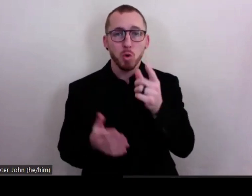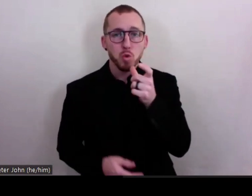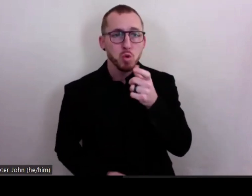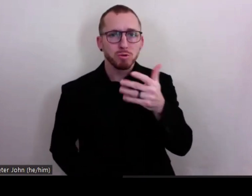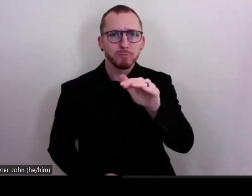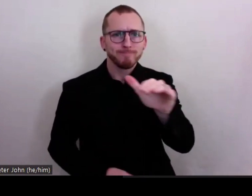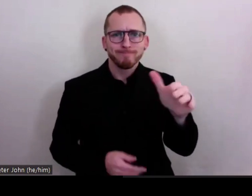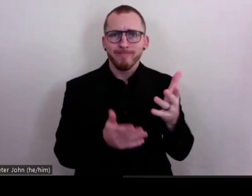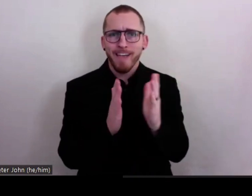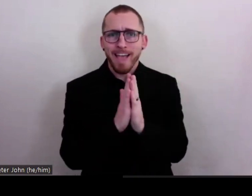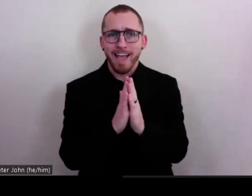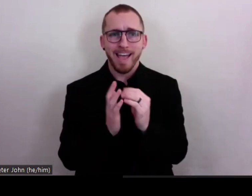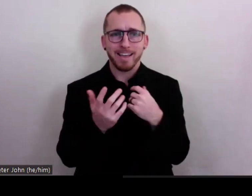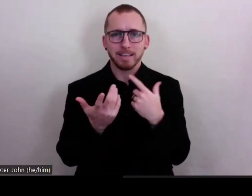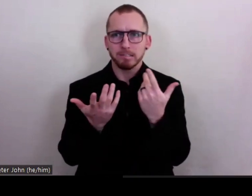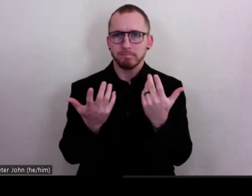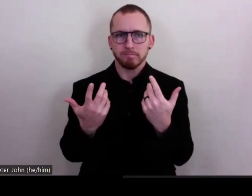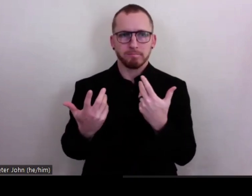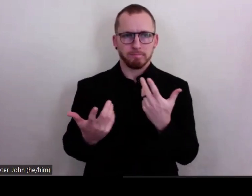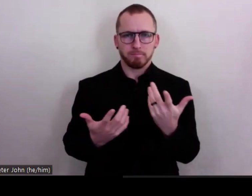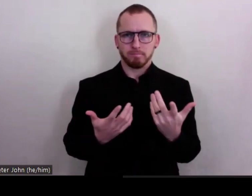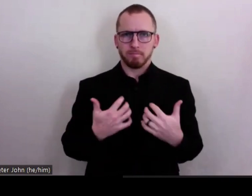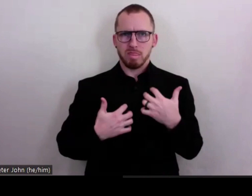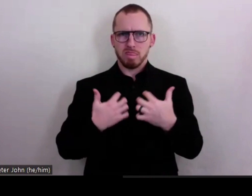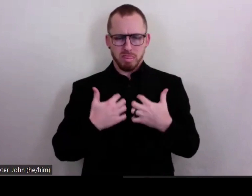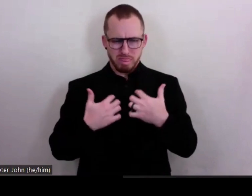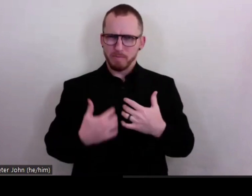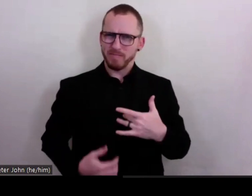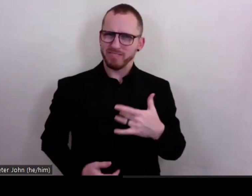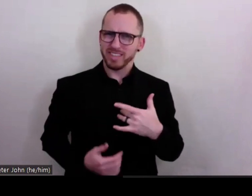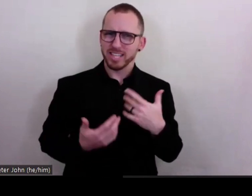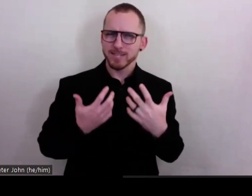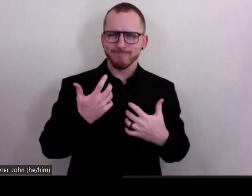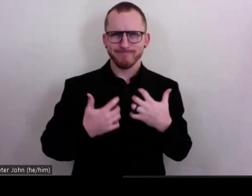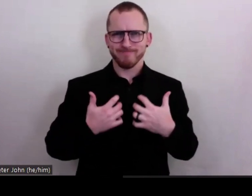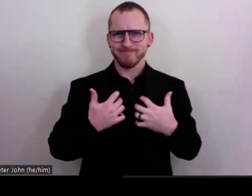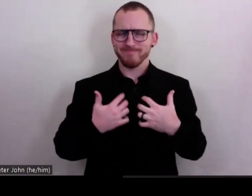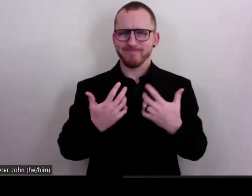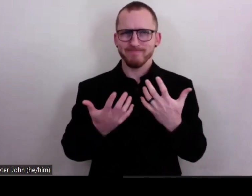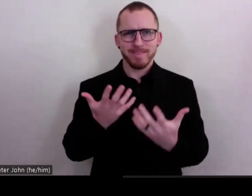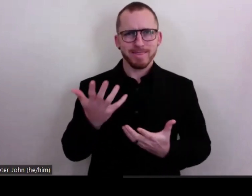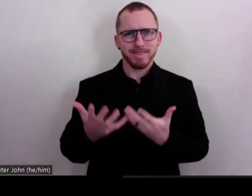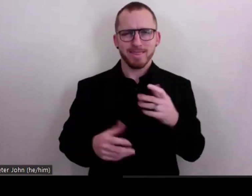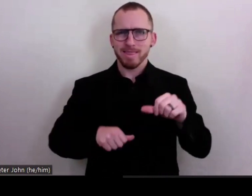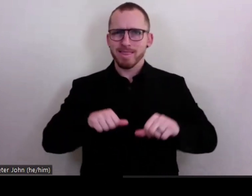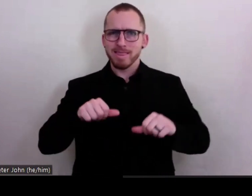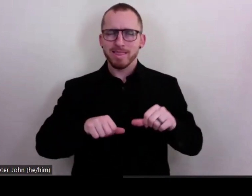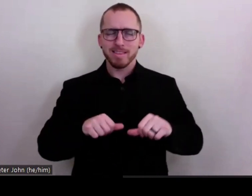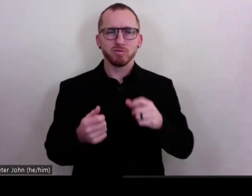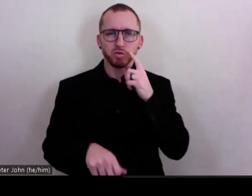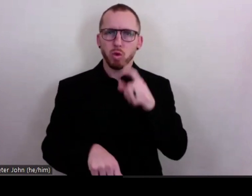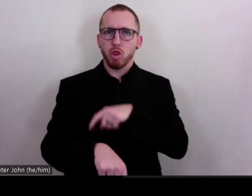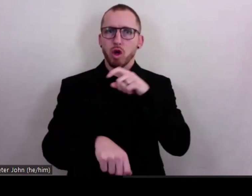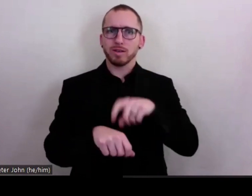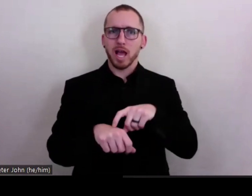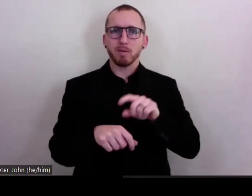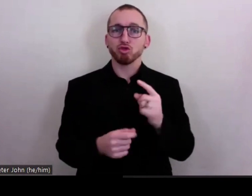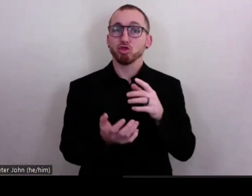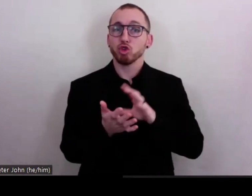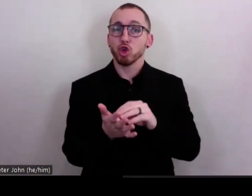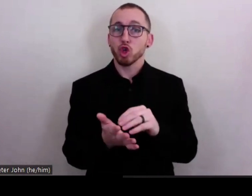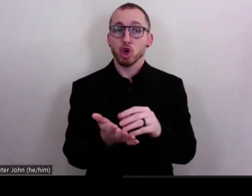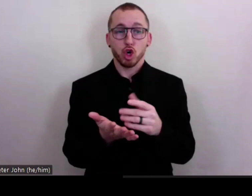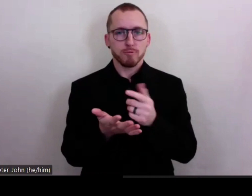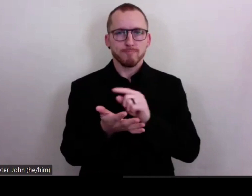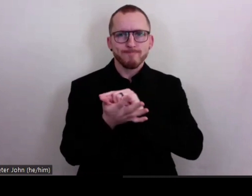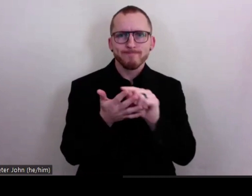even wasn't sure how I was feeling. And so it took me a long time to even get educated about the